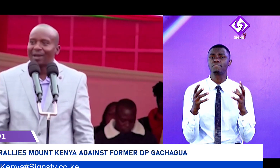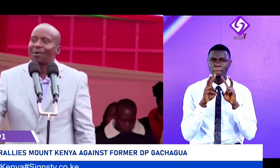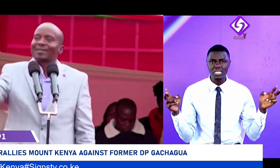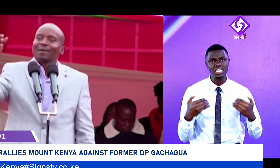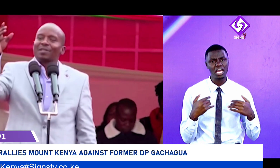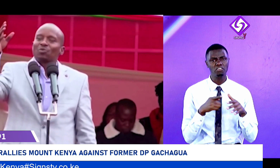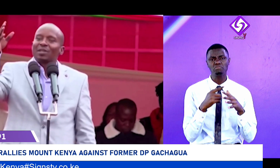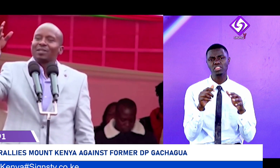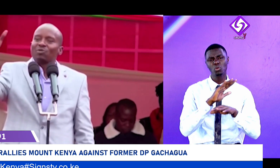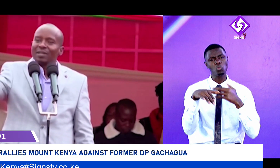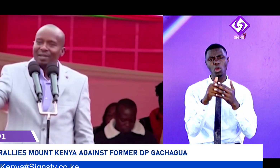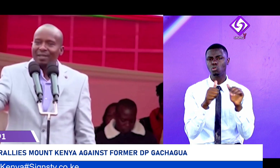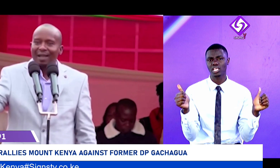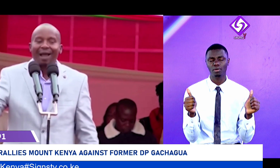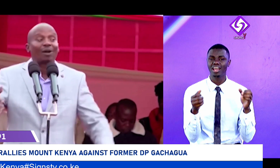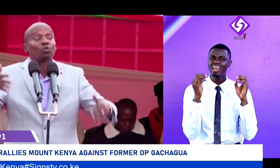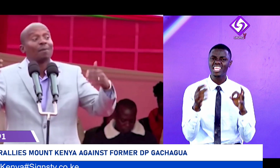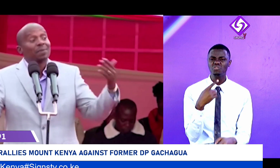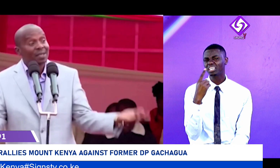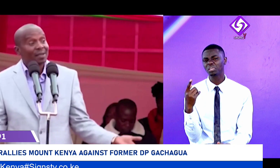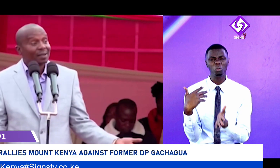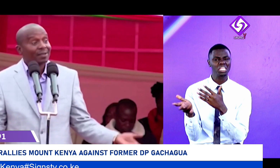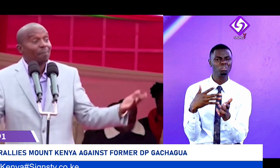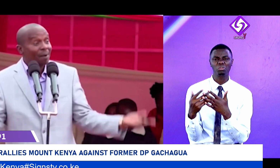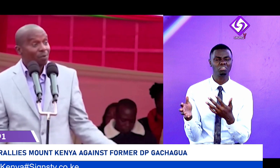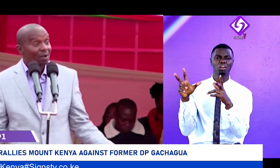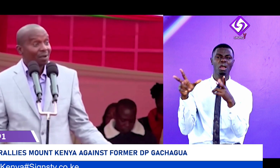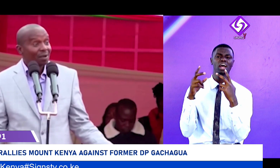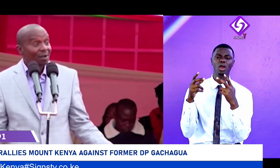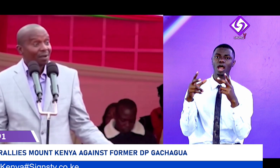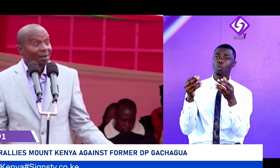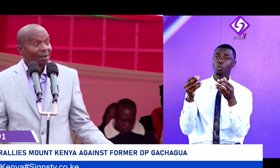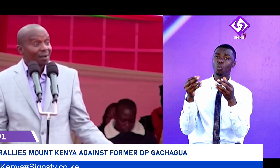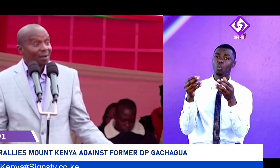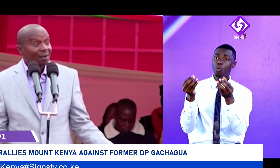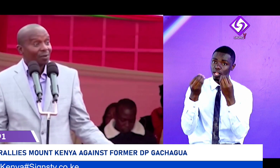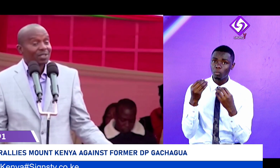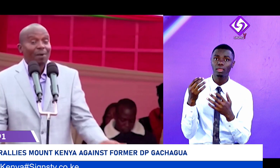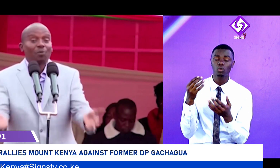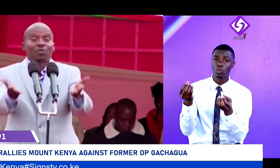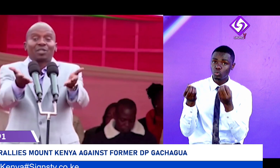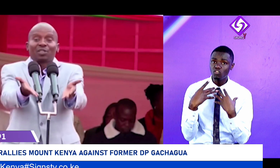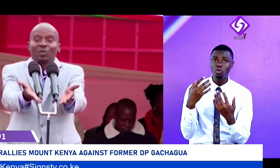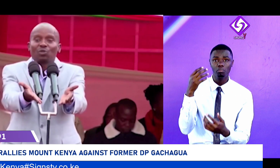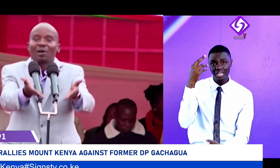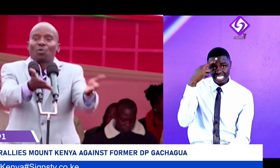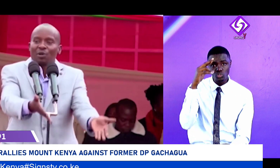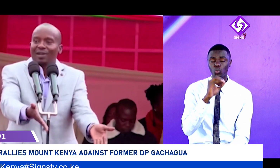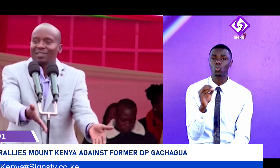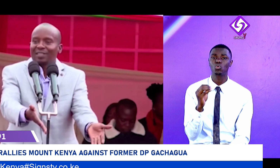Wale wanasema sijui nini, hawatuambii sababu. kwa sababu sisi tunajua kulikuwa na